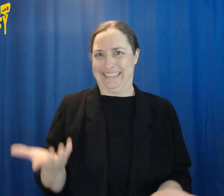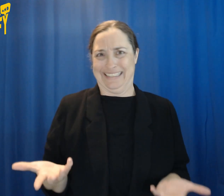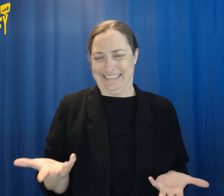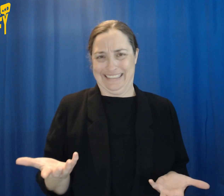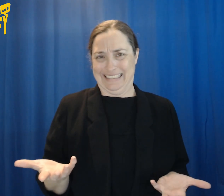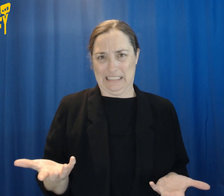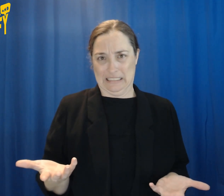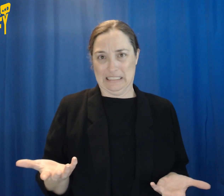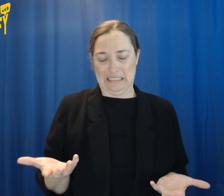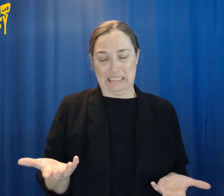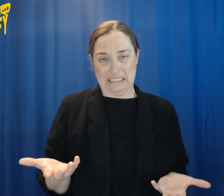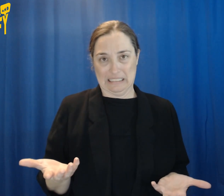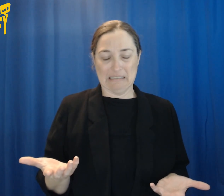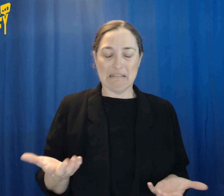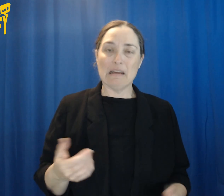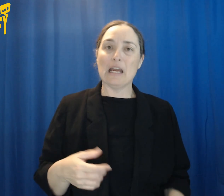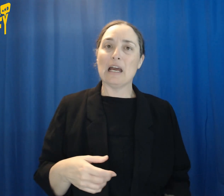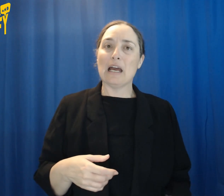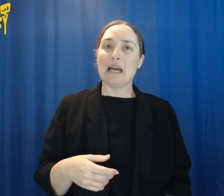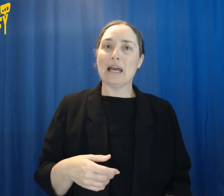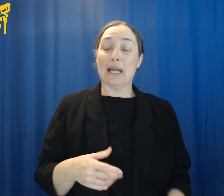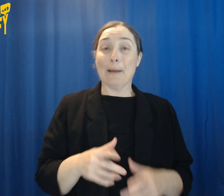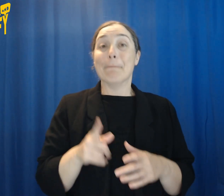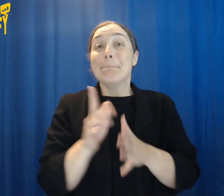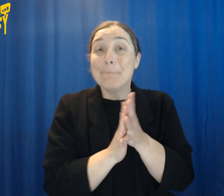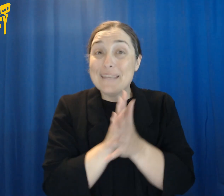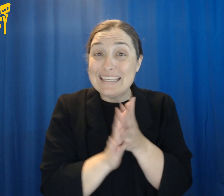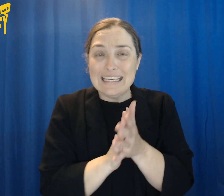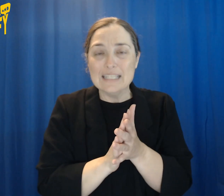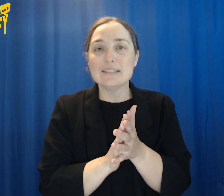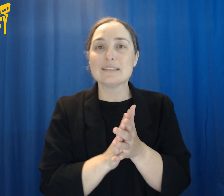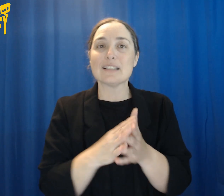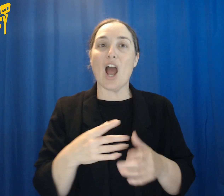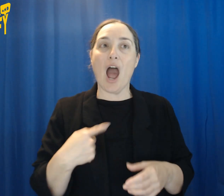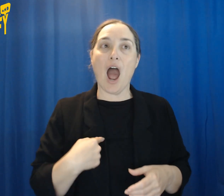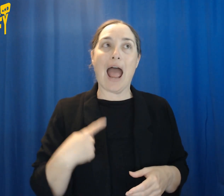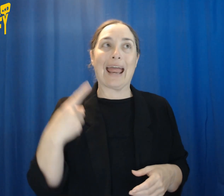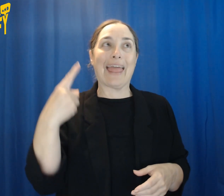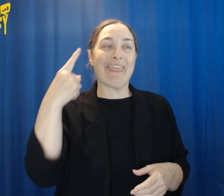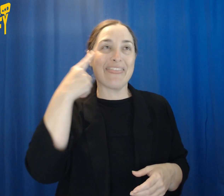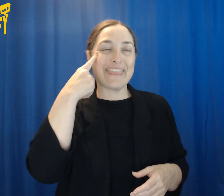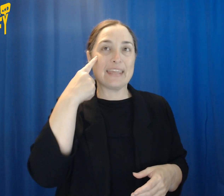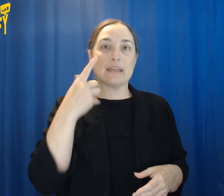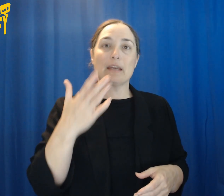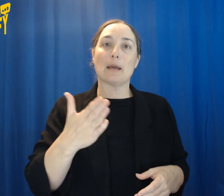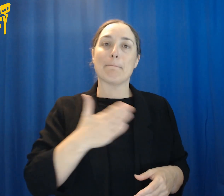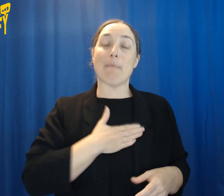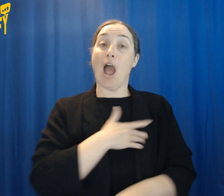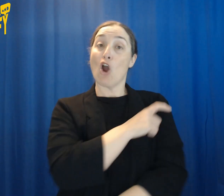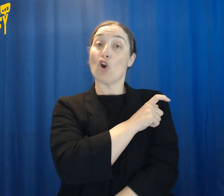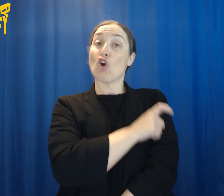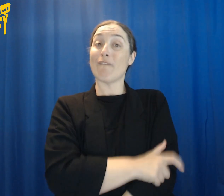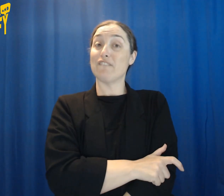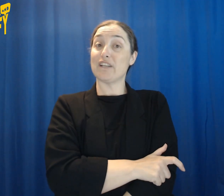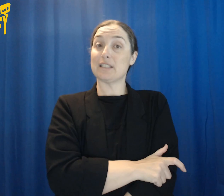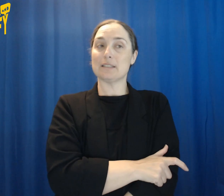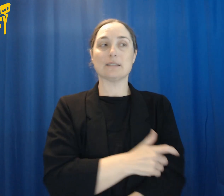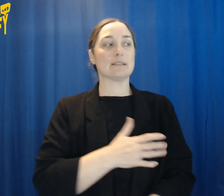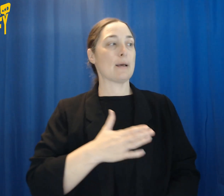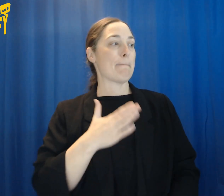pretty obvious for me to notice. But what's great about that is I think some of my confidence and my free and